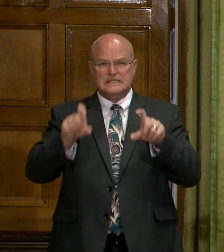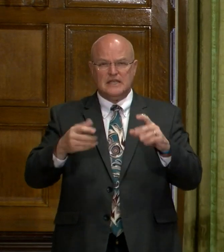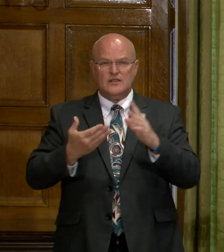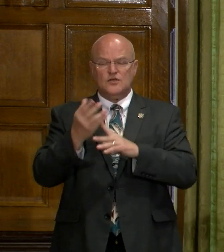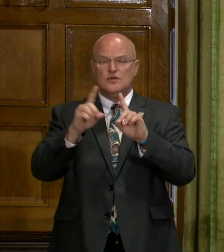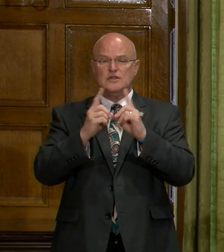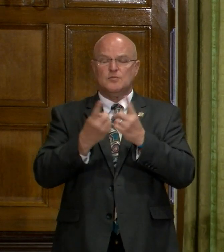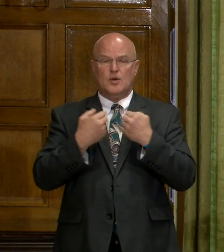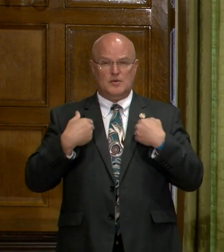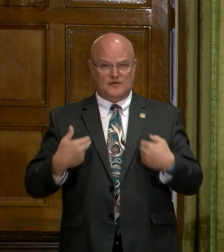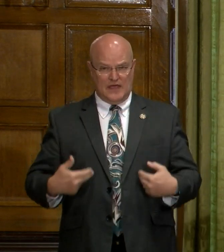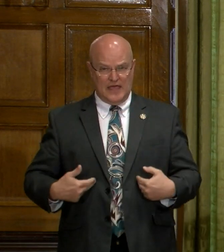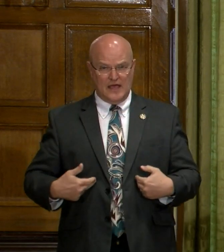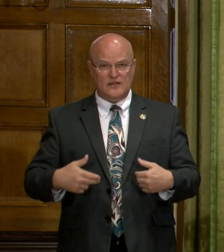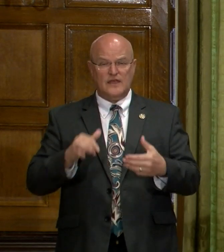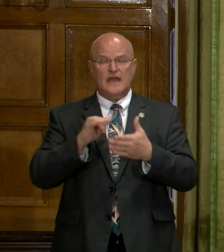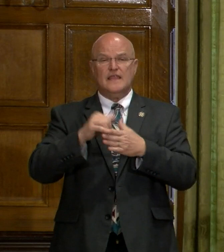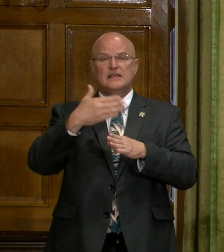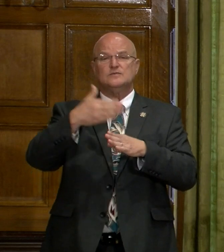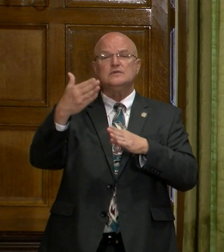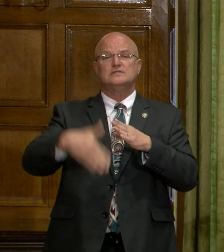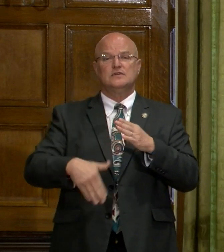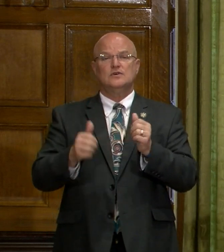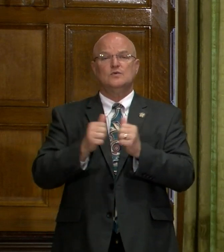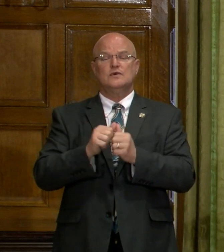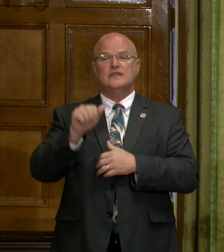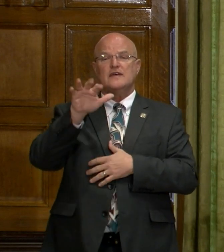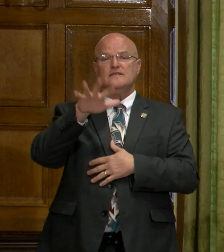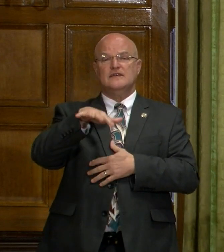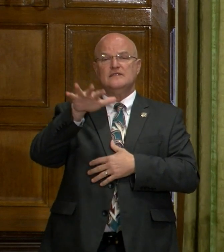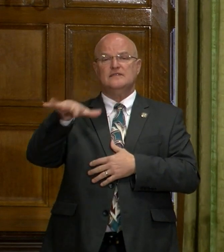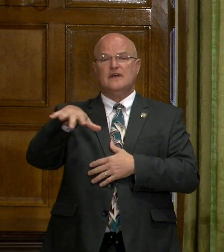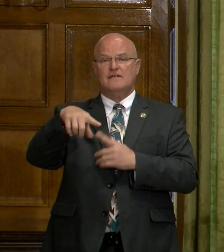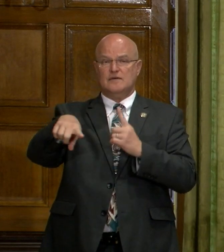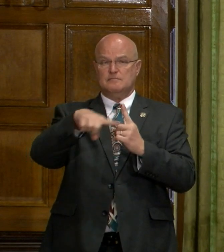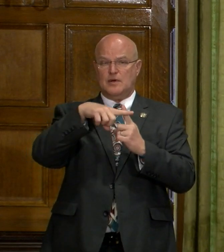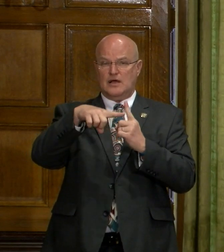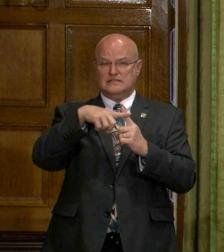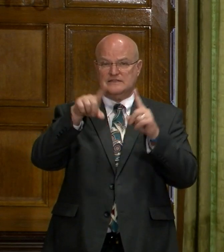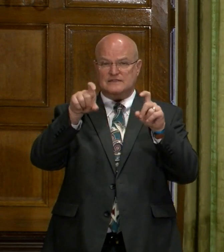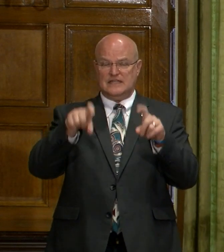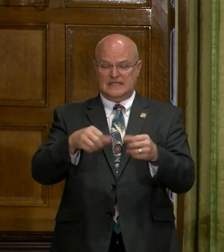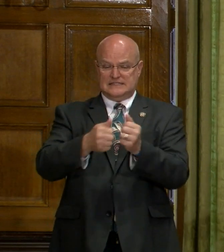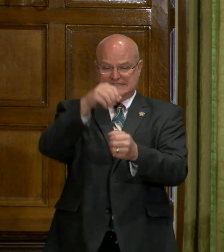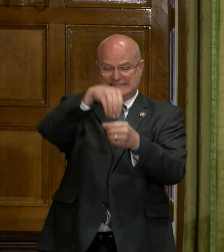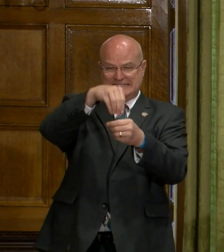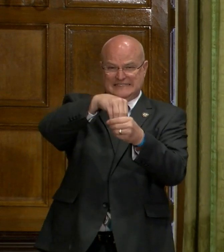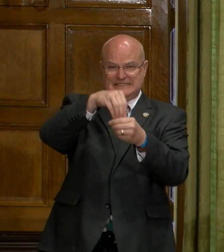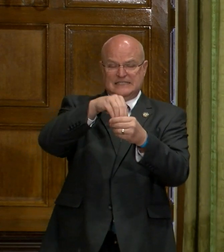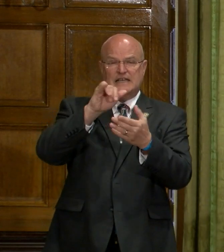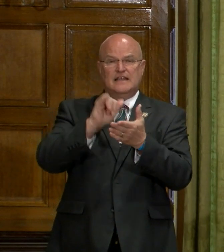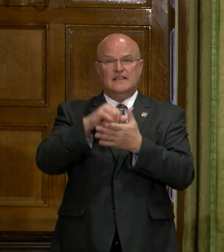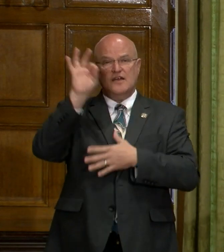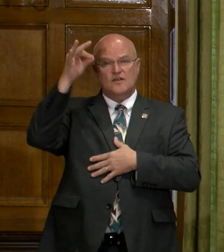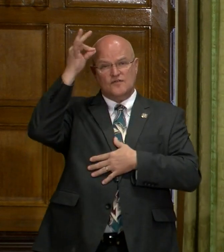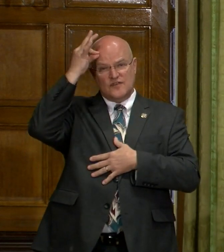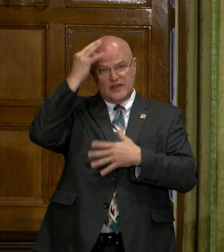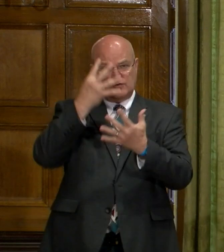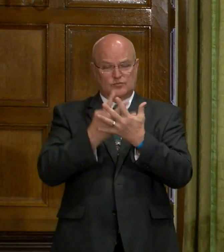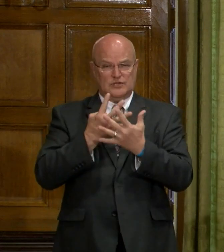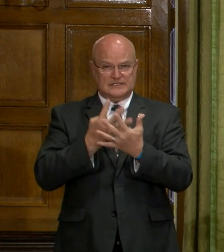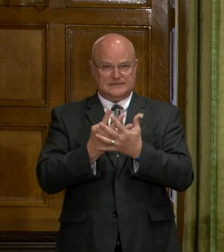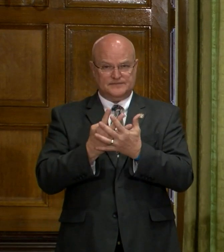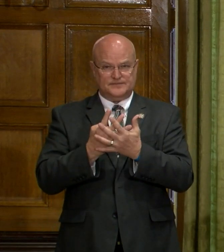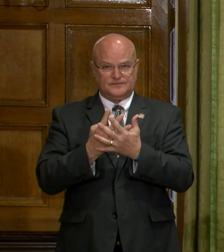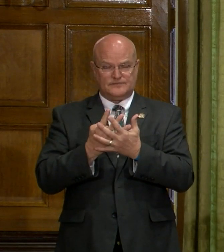our Department of Health, and that has resulted in 55 positives within the Federal